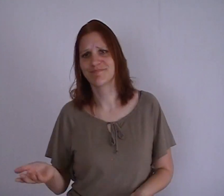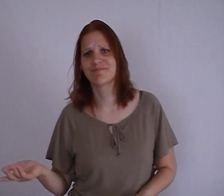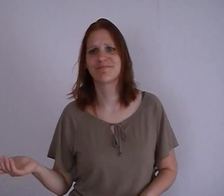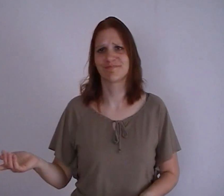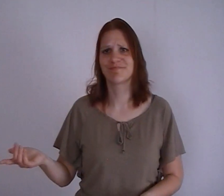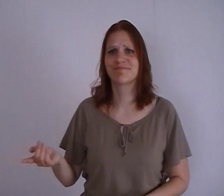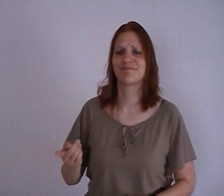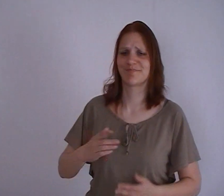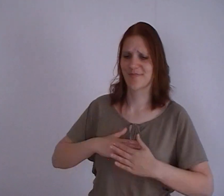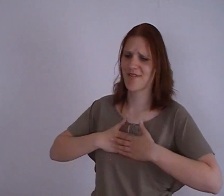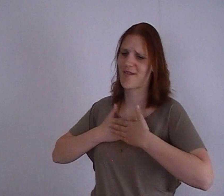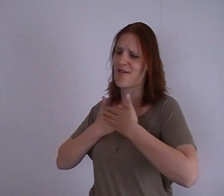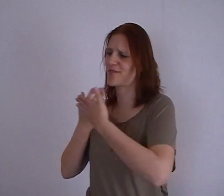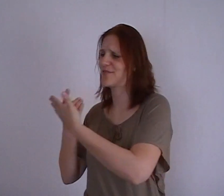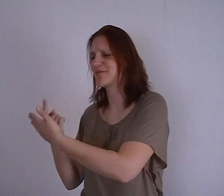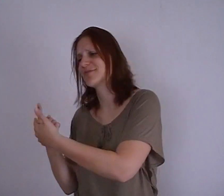He cares for me.